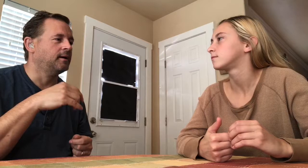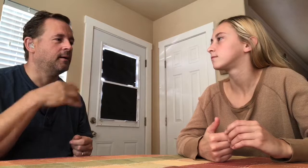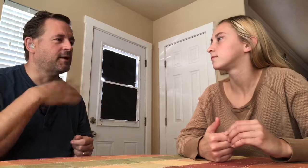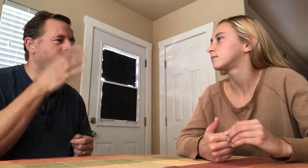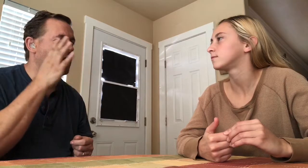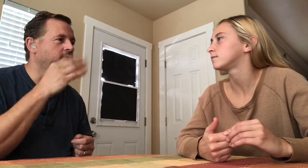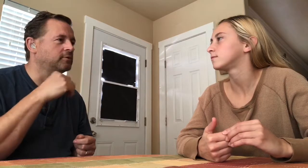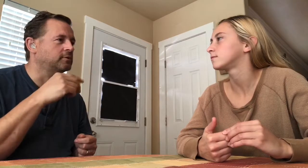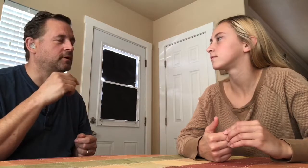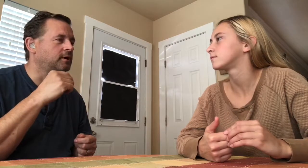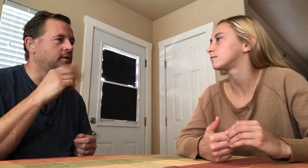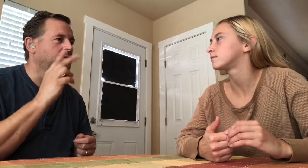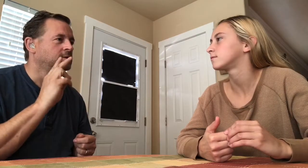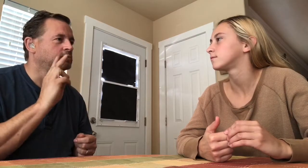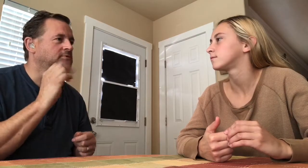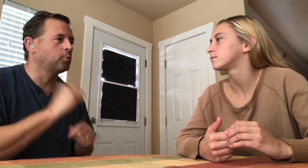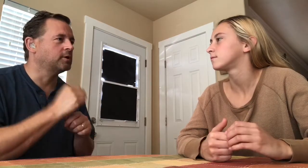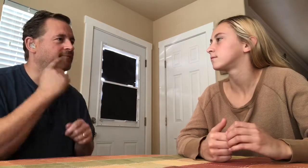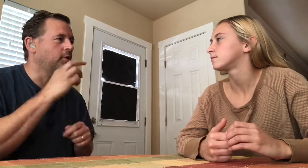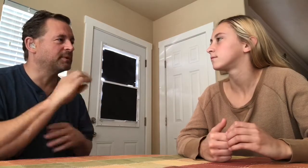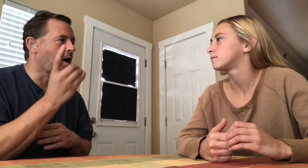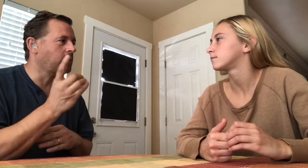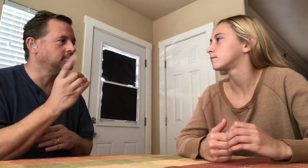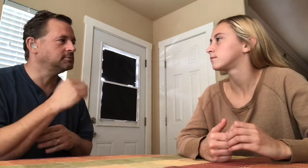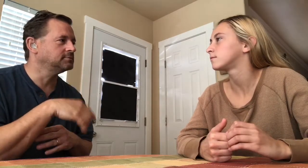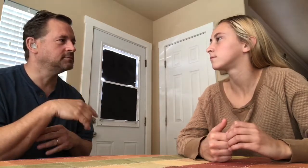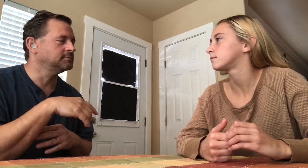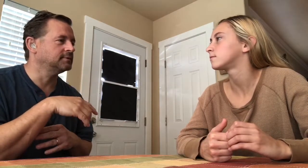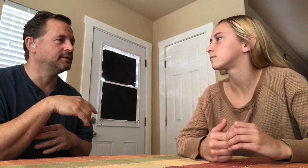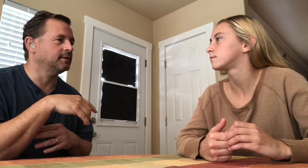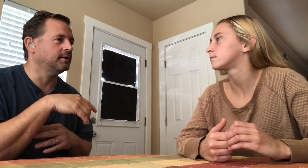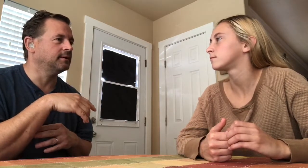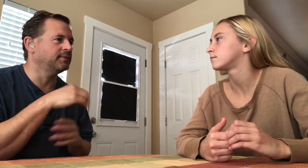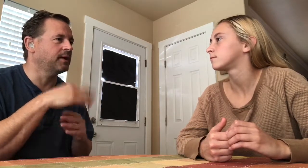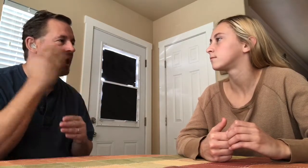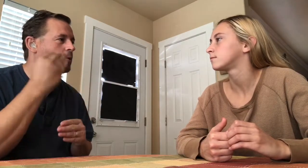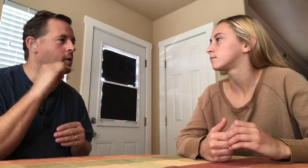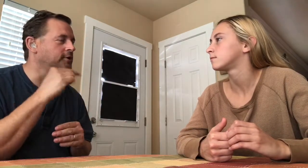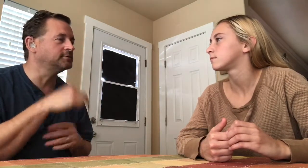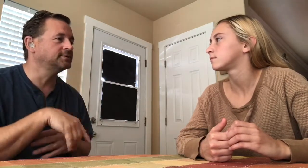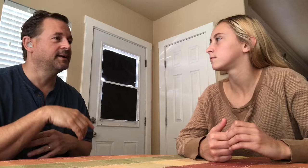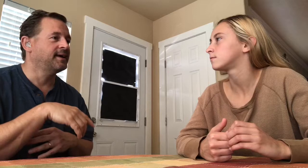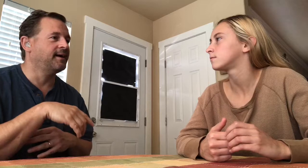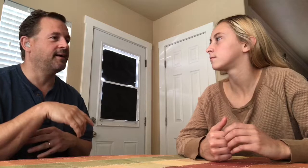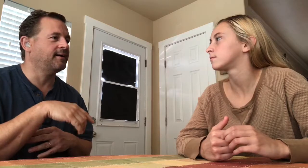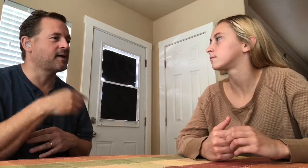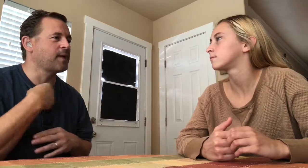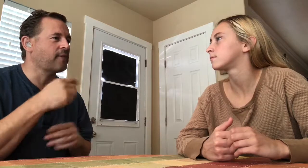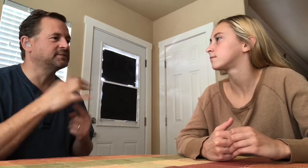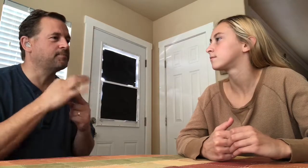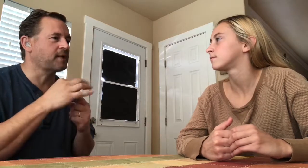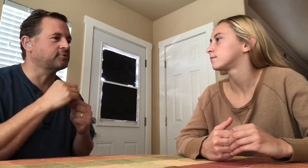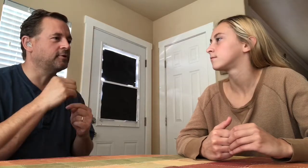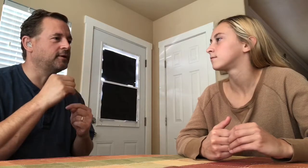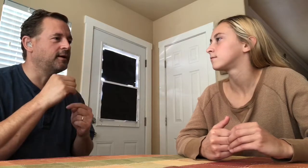My father used to work for McDonald's in the headquarters, and he had the